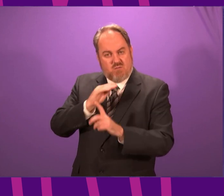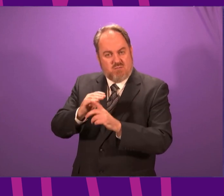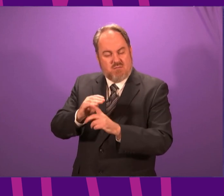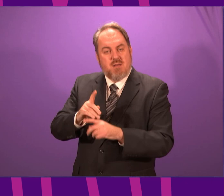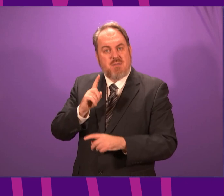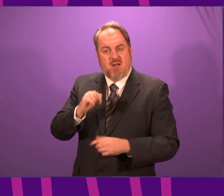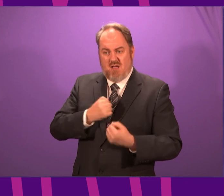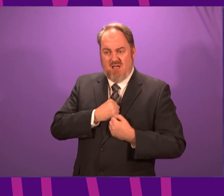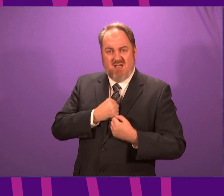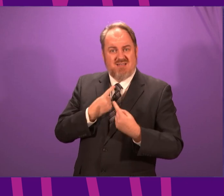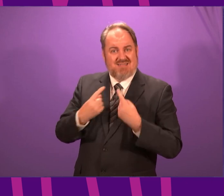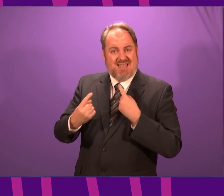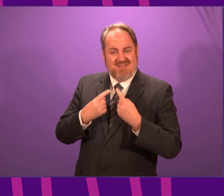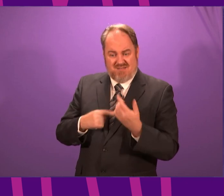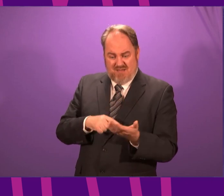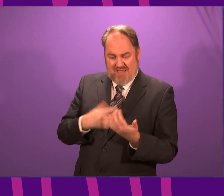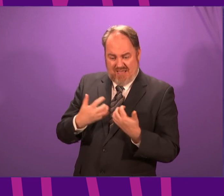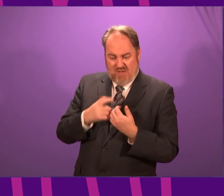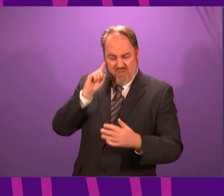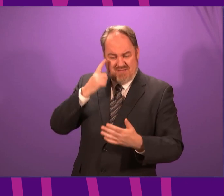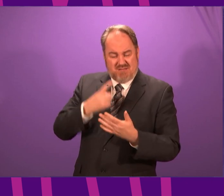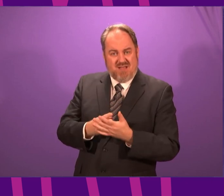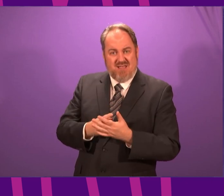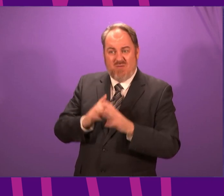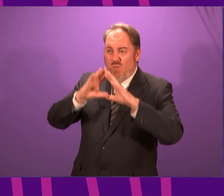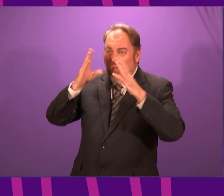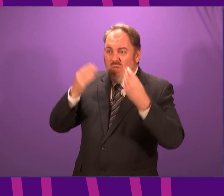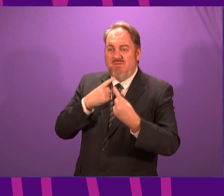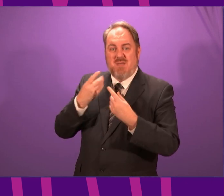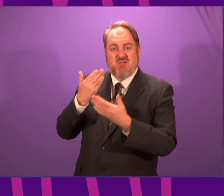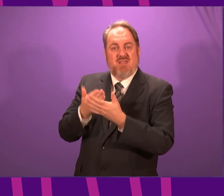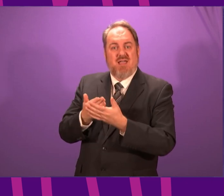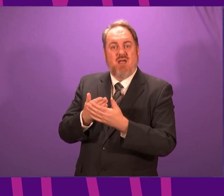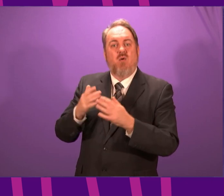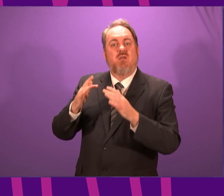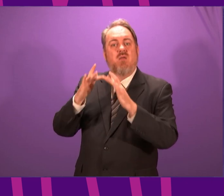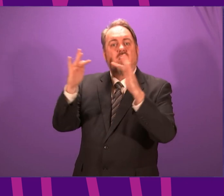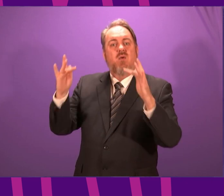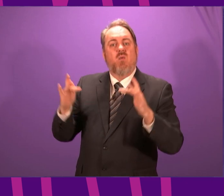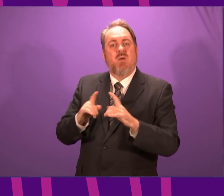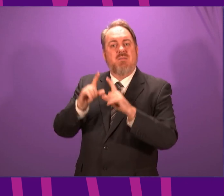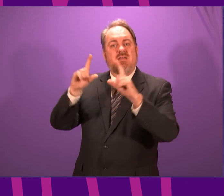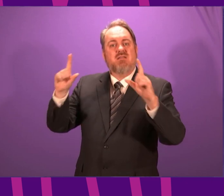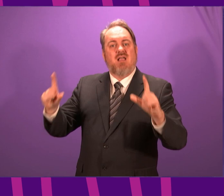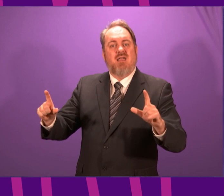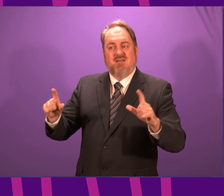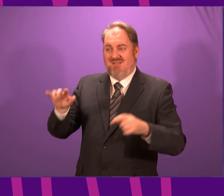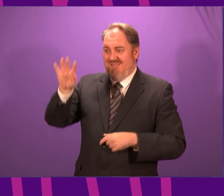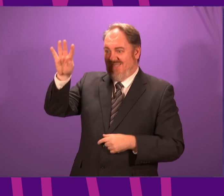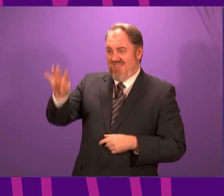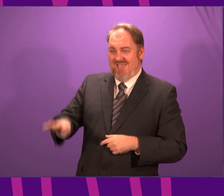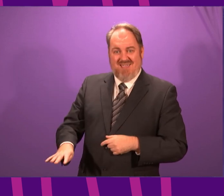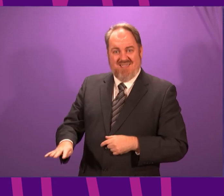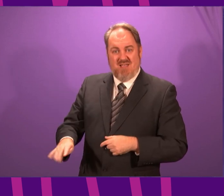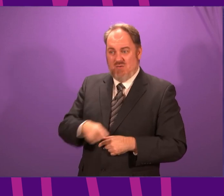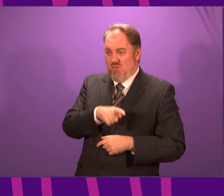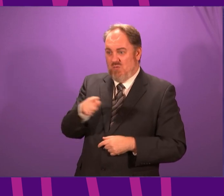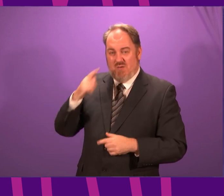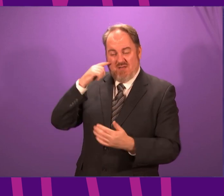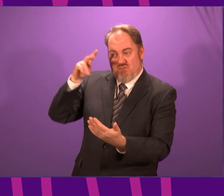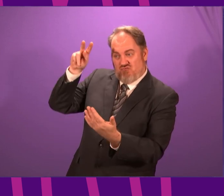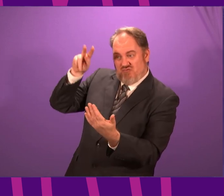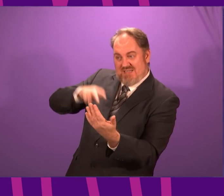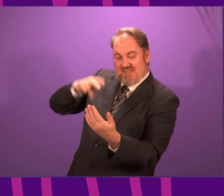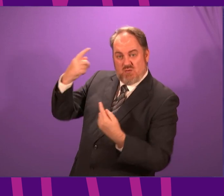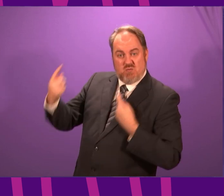evidence we have is already published. On the Public Health Scotland website, anybody can go in and look at the data on a daily basis in their own